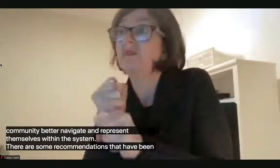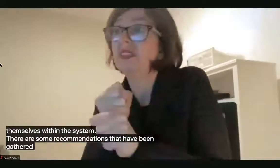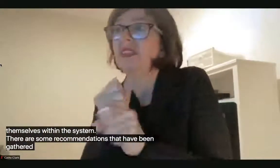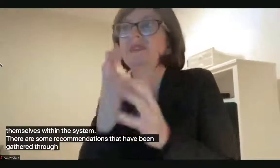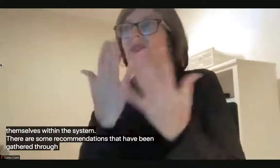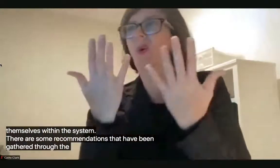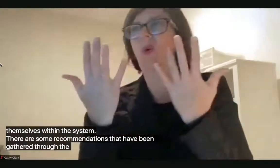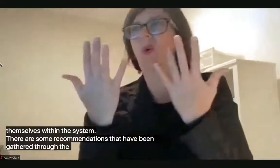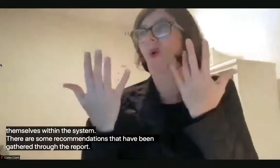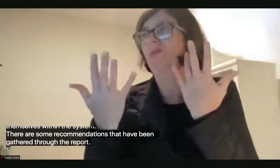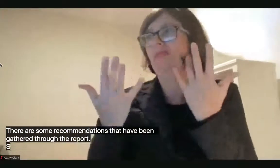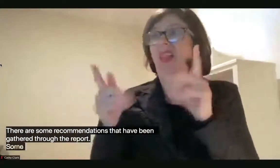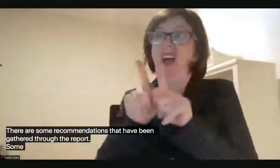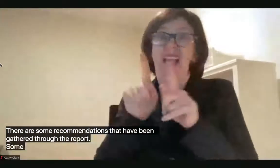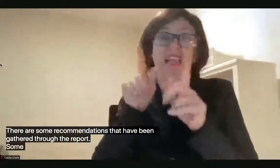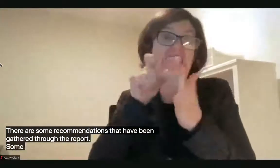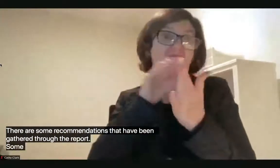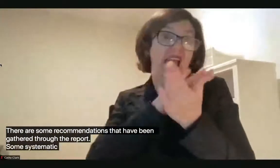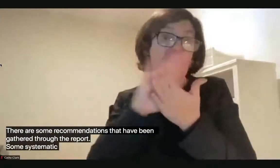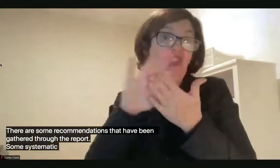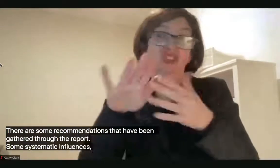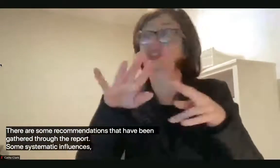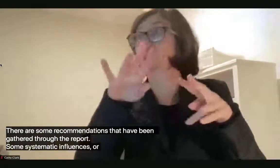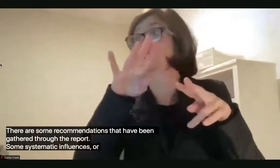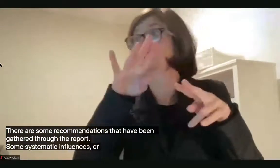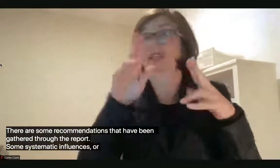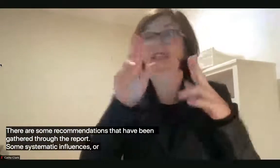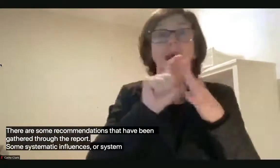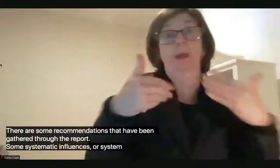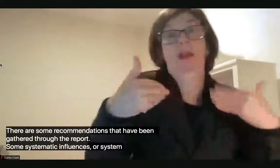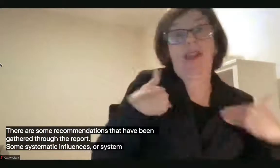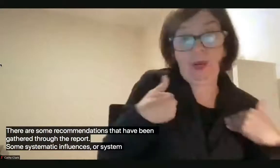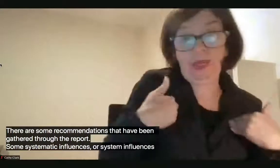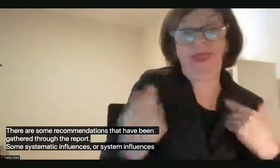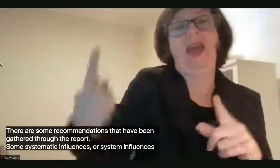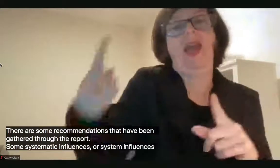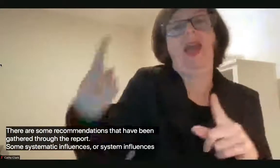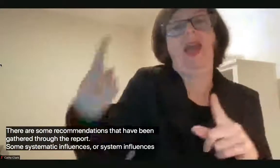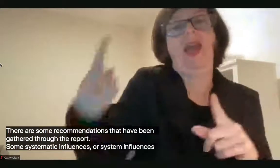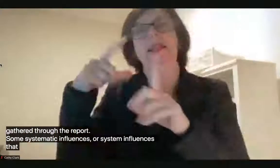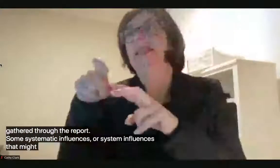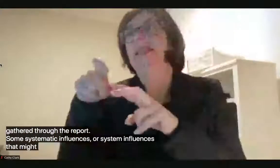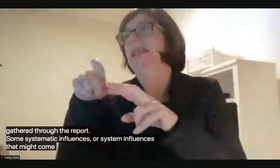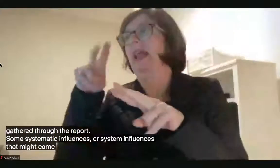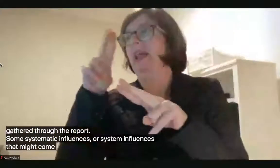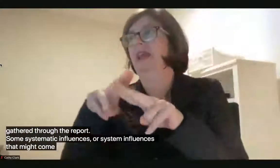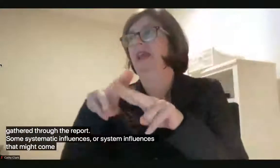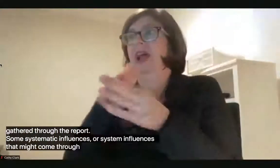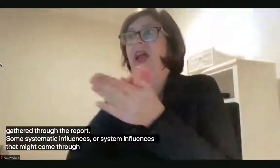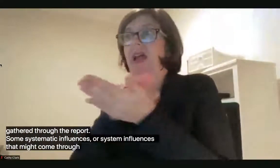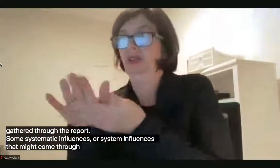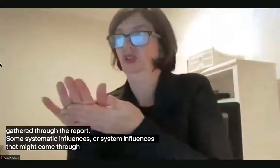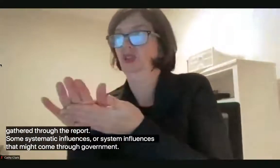or system influences that might come through government. For example, the Department of Health,